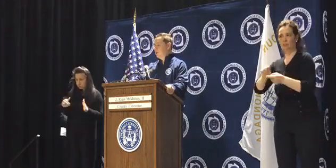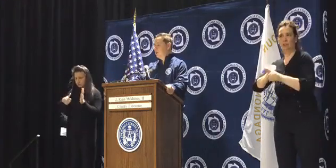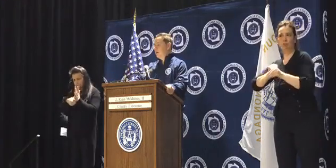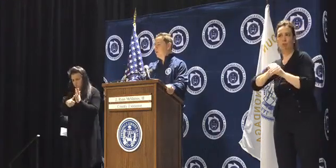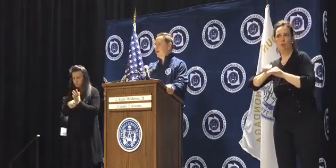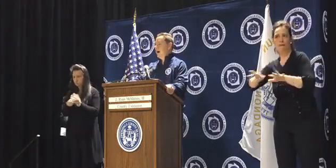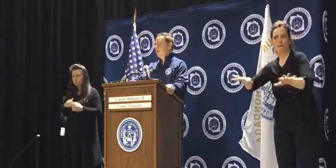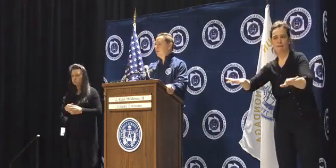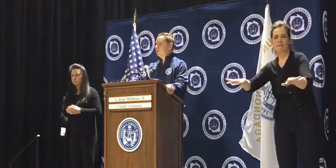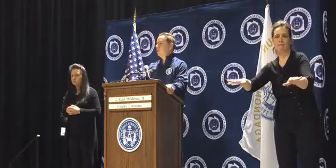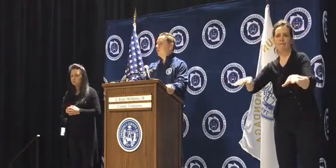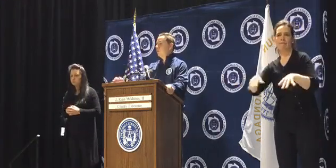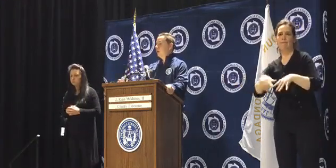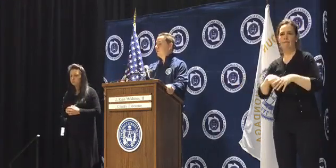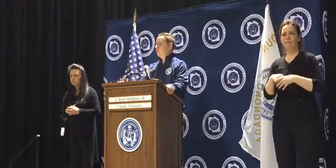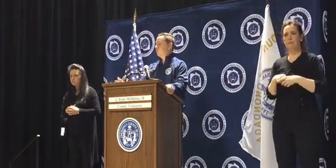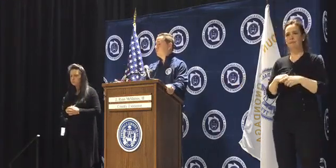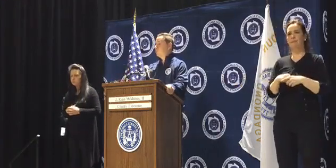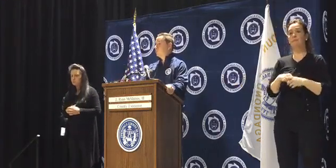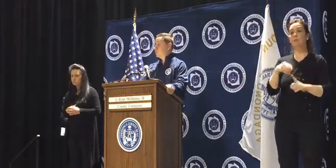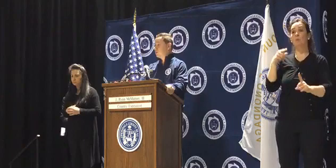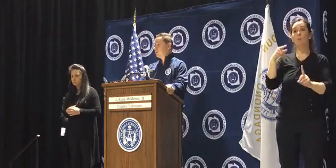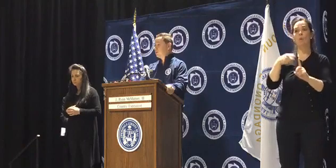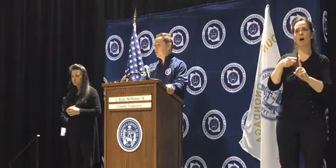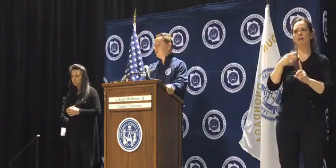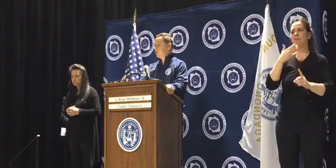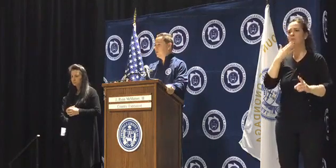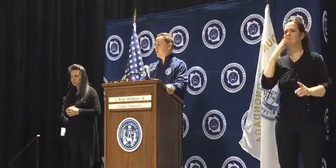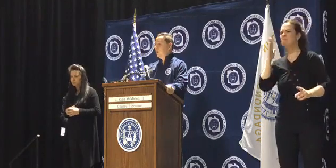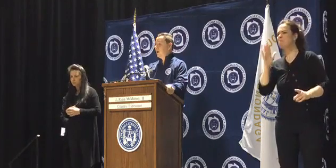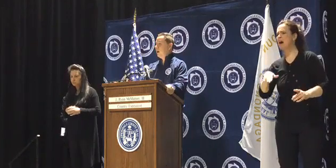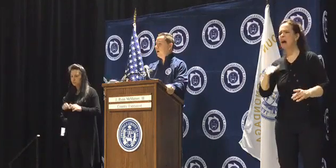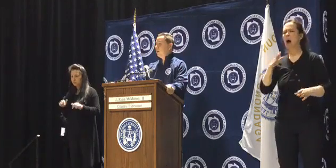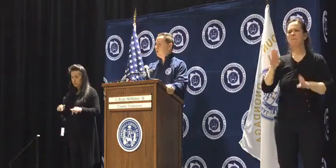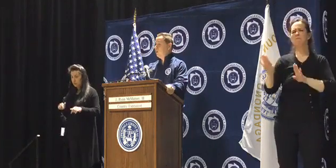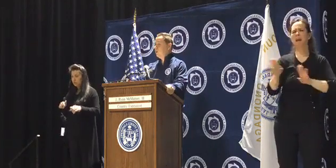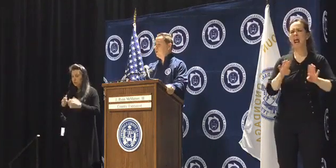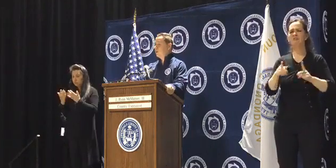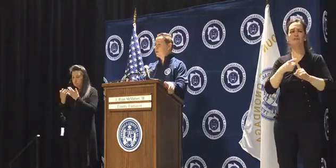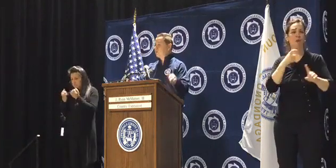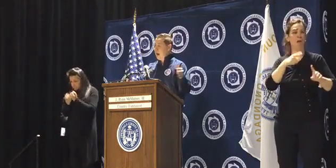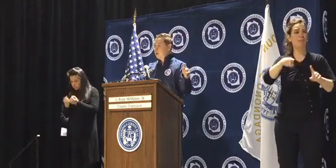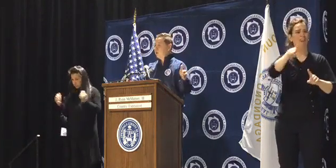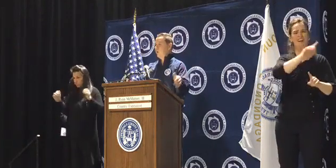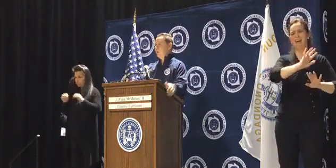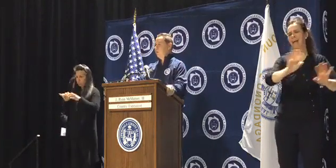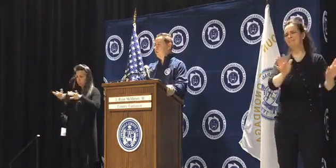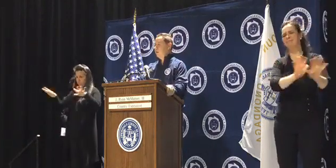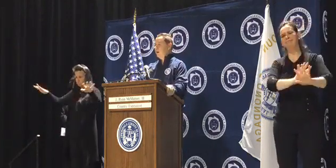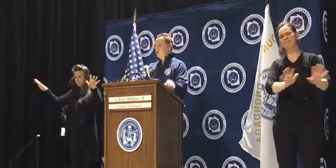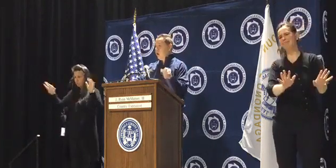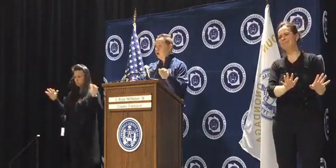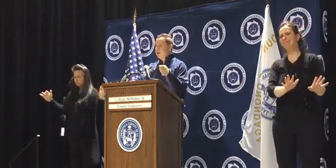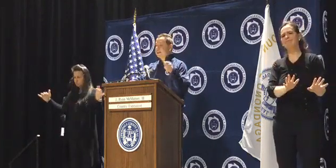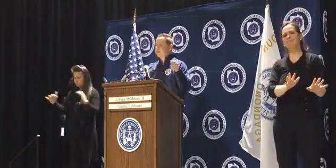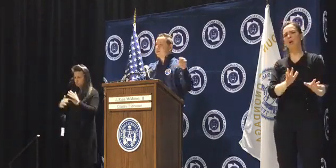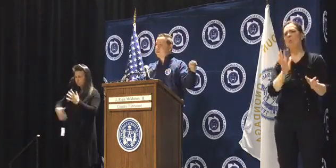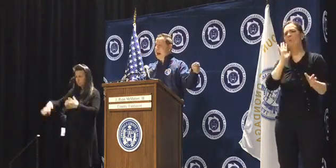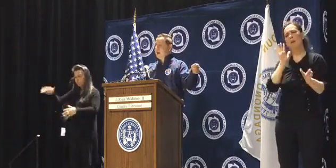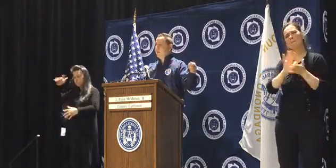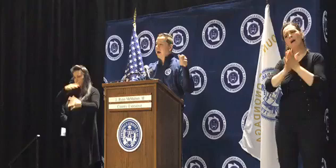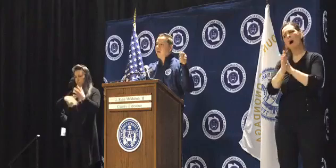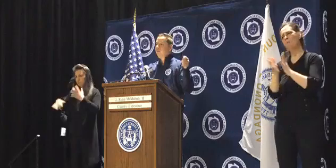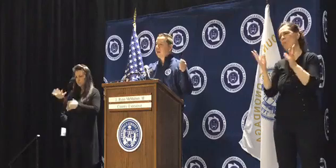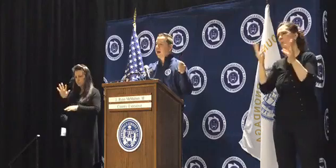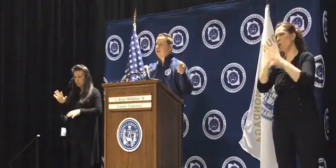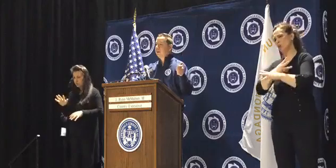community, and then not doing the right things with social distancing could set us back a little bit. And the longer it sets us